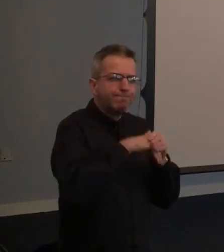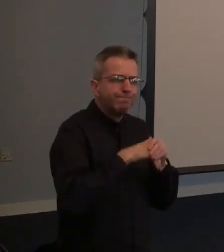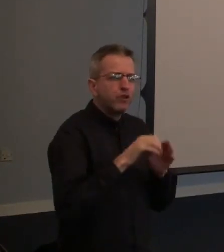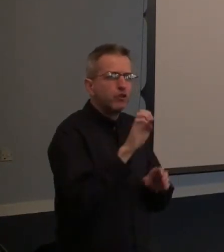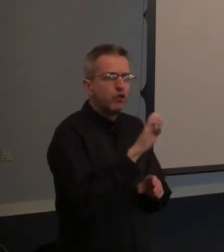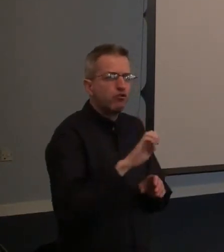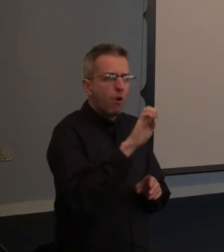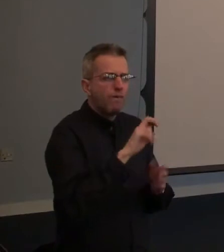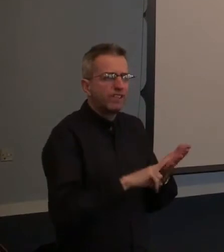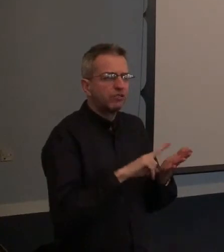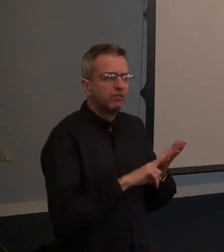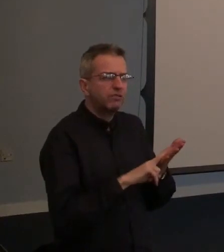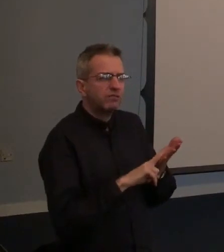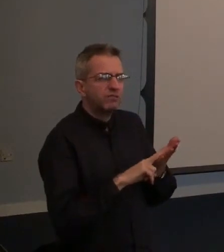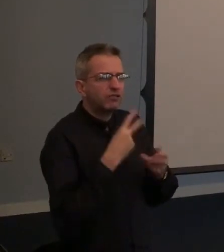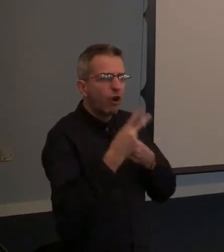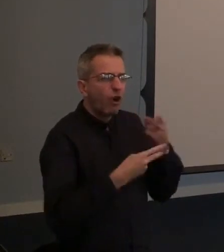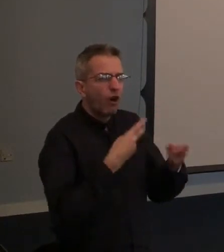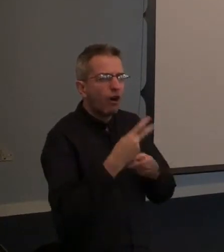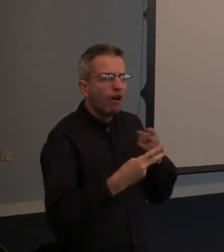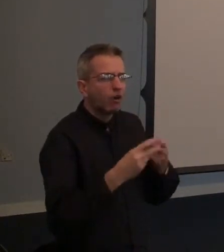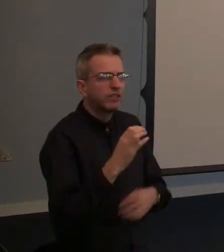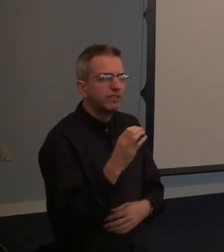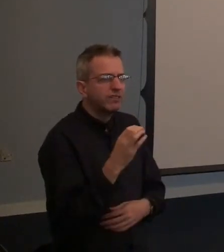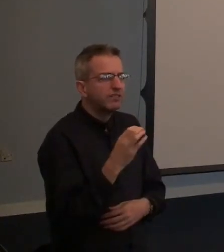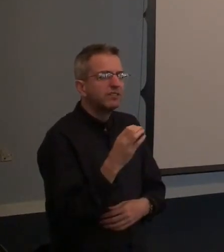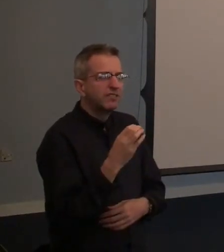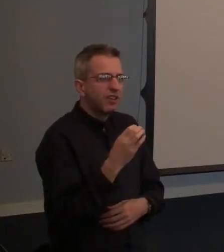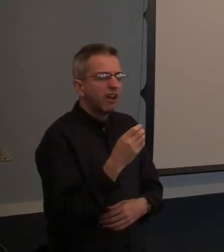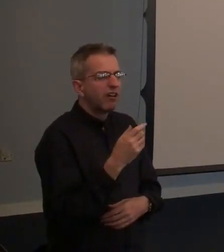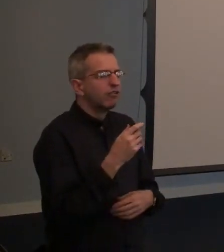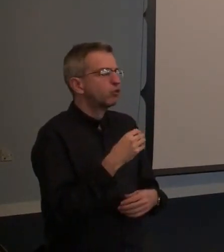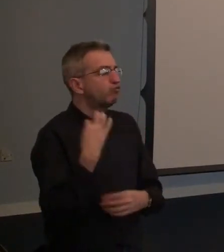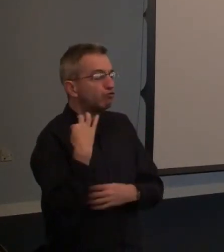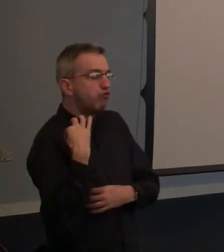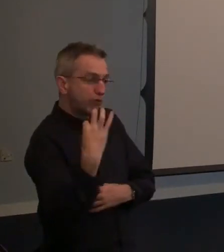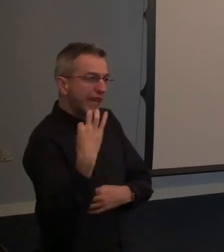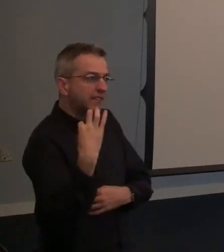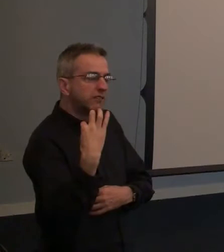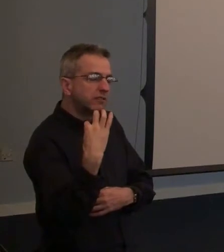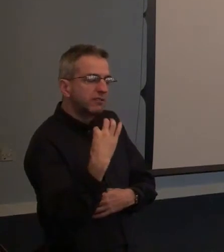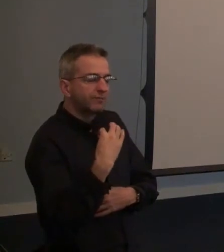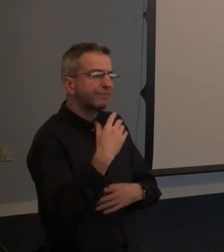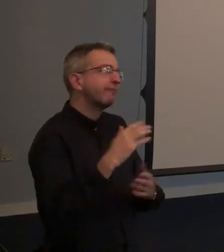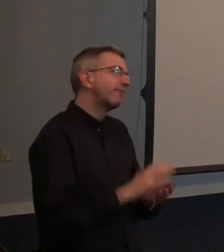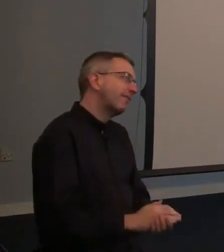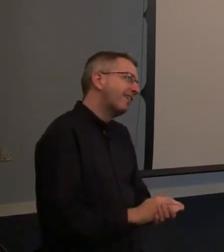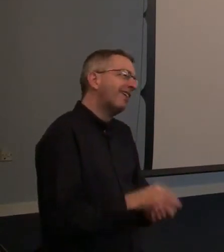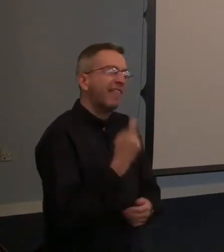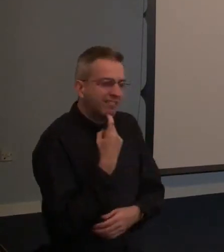So in Finland, they tried to have him involved as their representative for the Eurovision Song Contest to represent Finland.